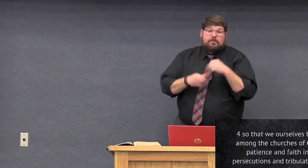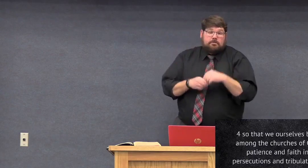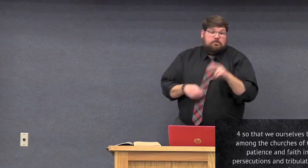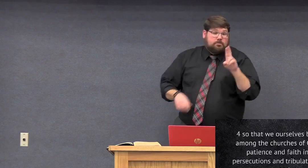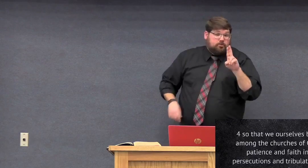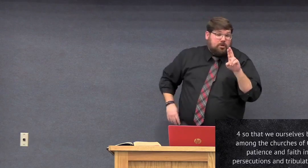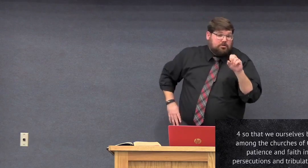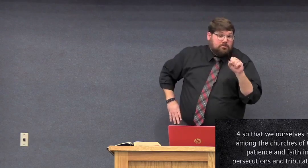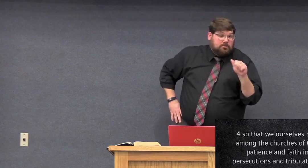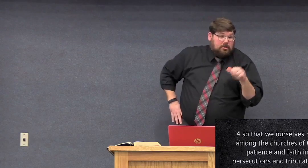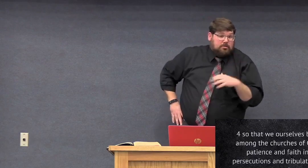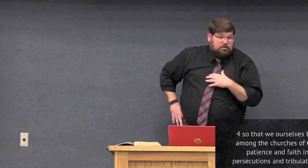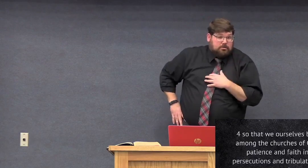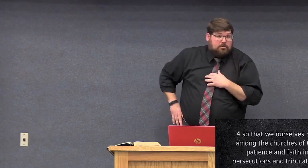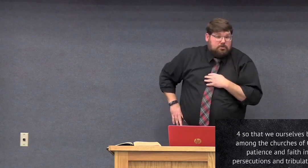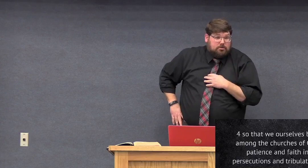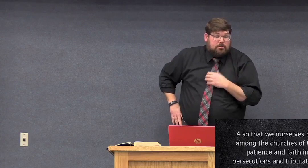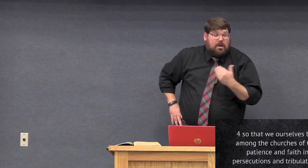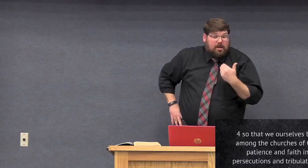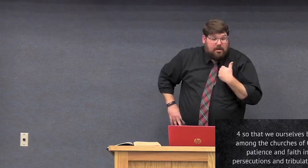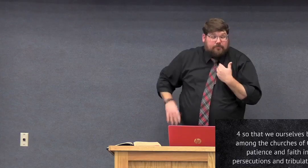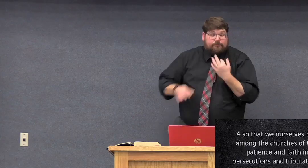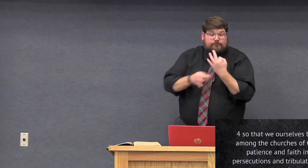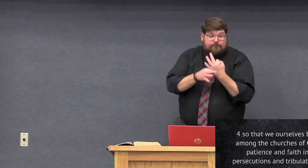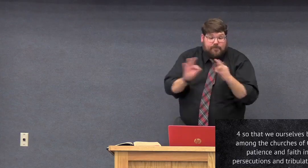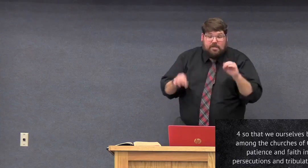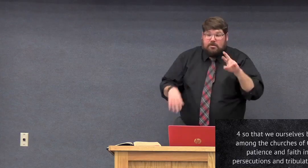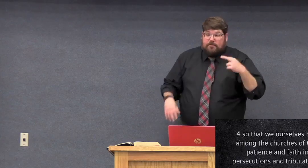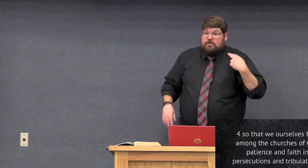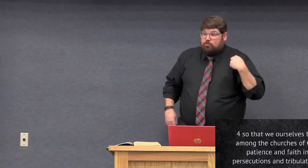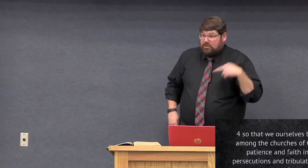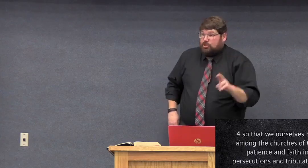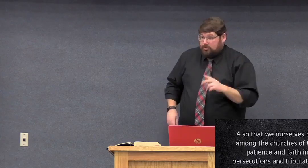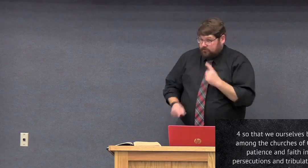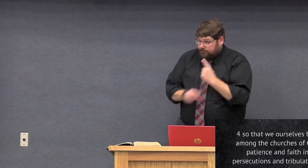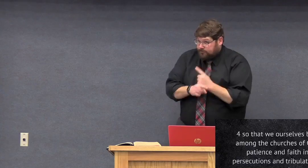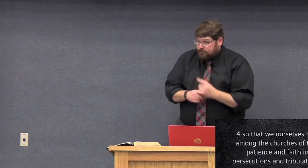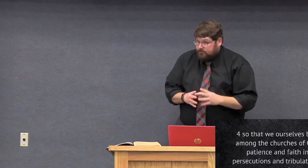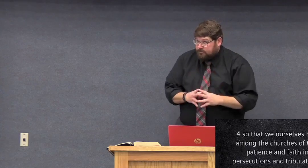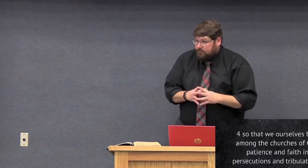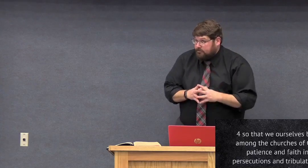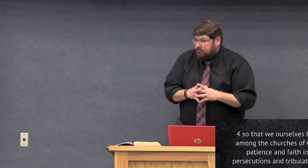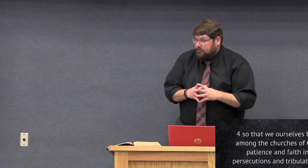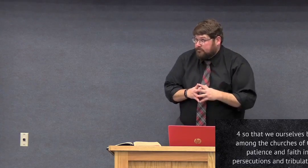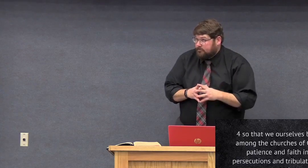I thank the Lord that I live in the United States of America, where we have the freedom of religion, right?